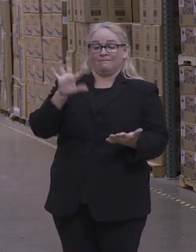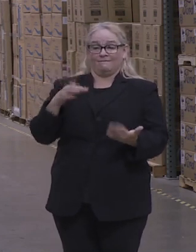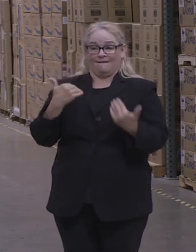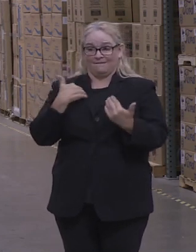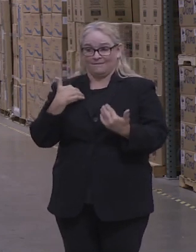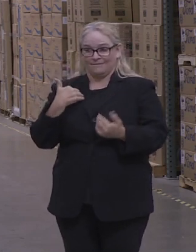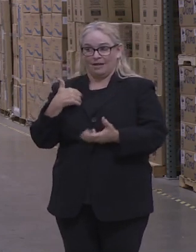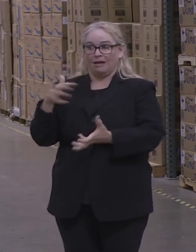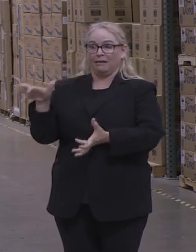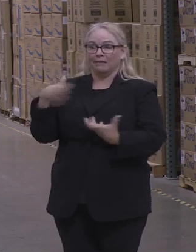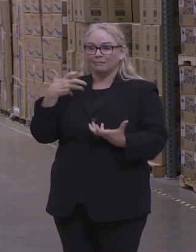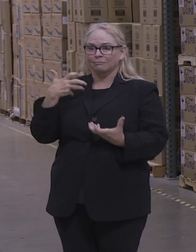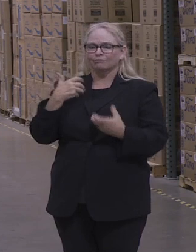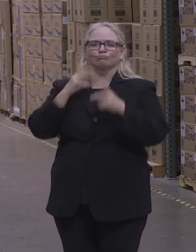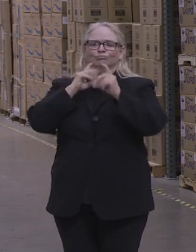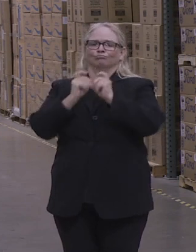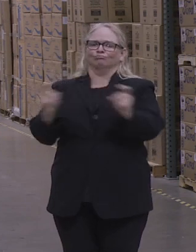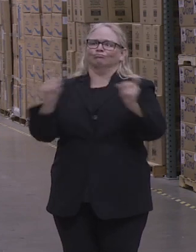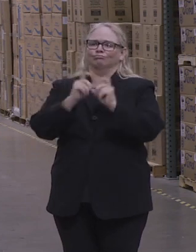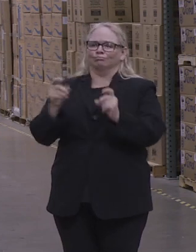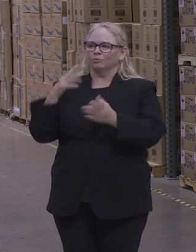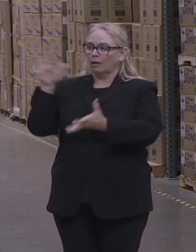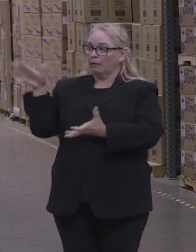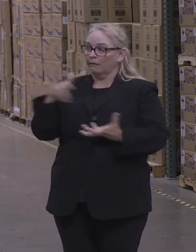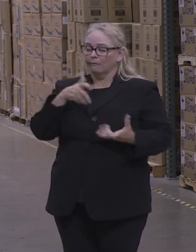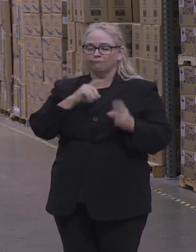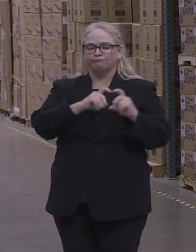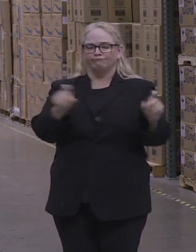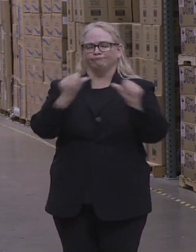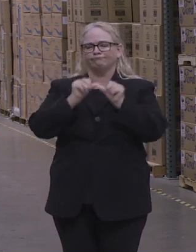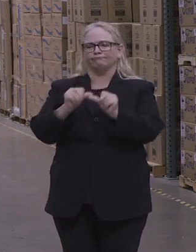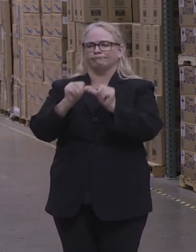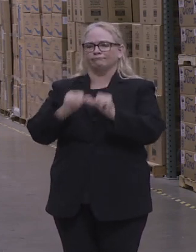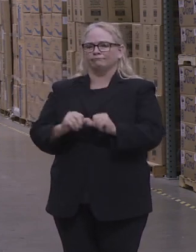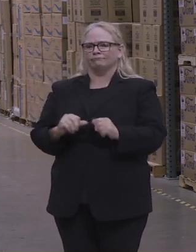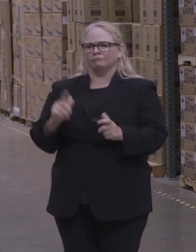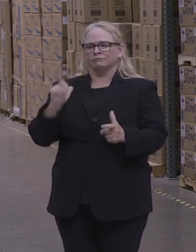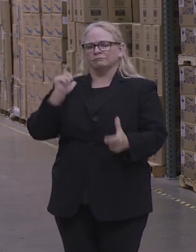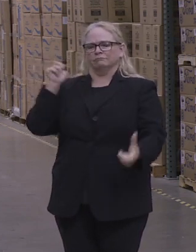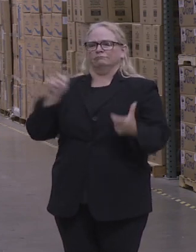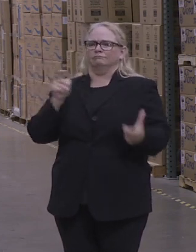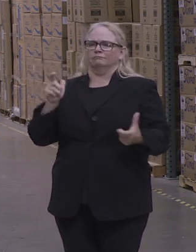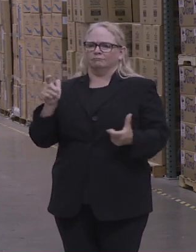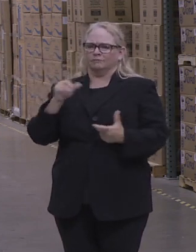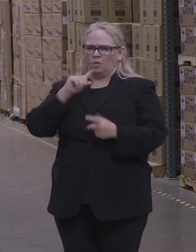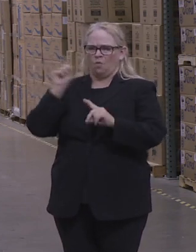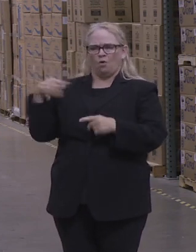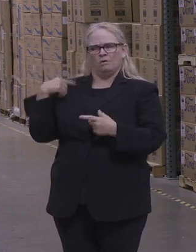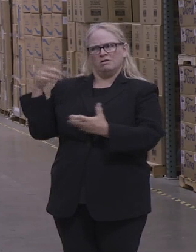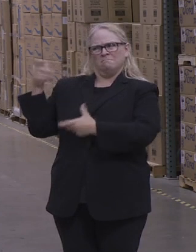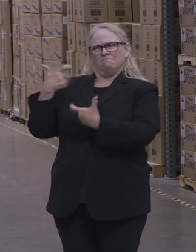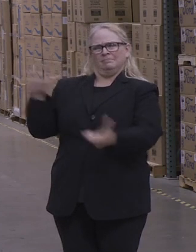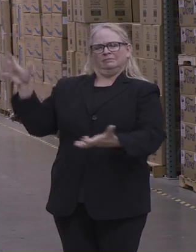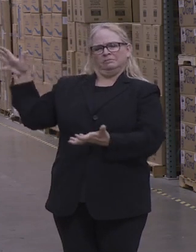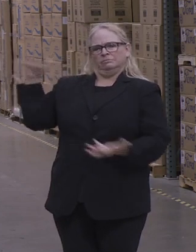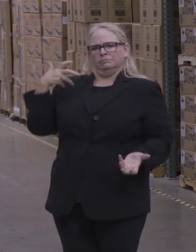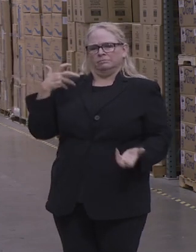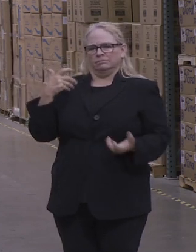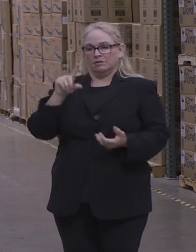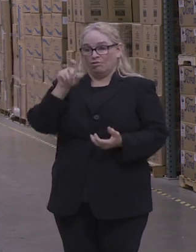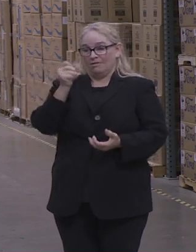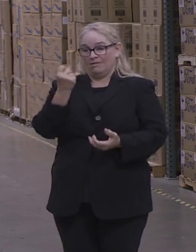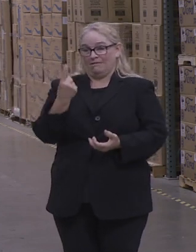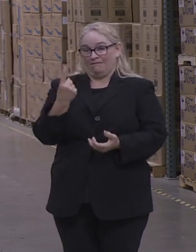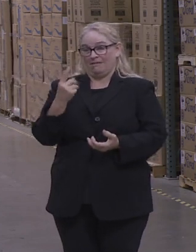they come out, but currently, because of the large procurement, we have 111 million of the N95 masks